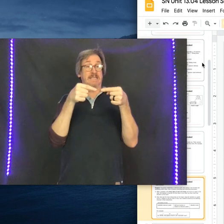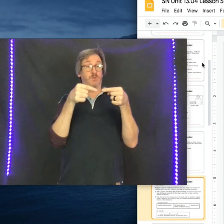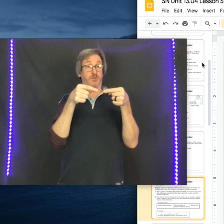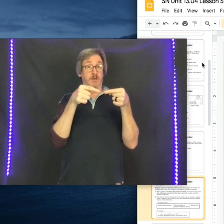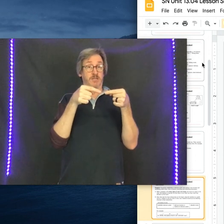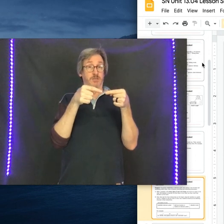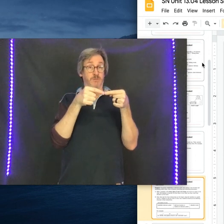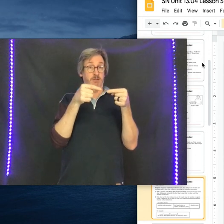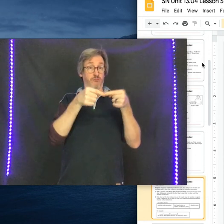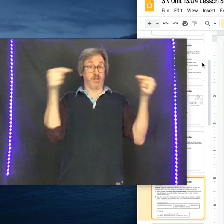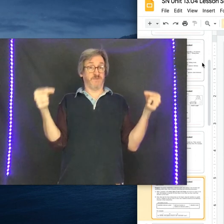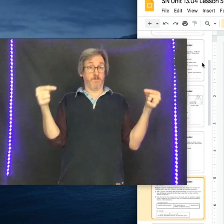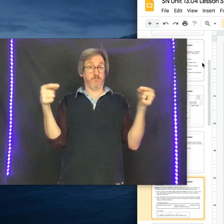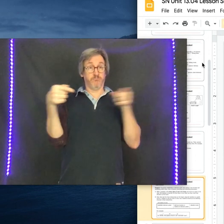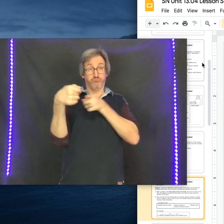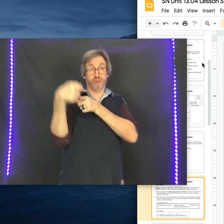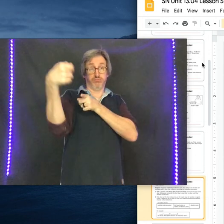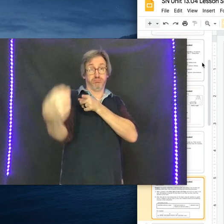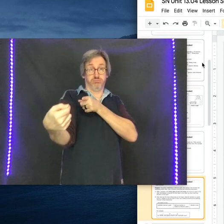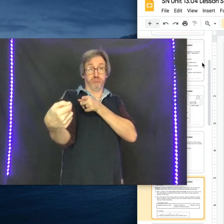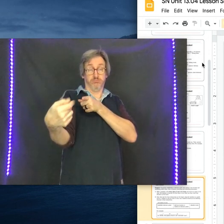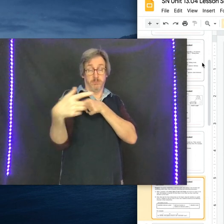we did this with directions, right? Across from,